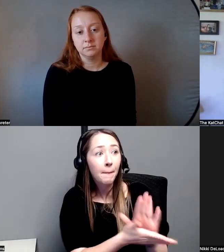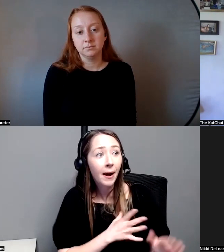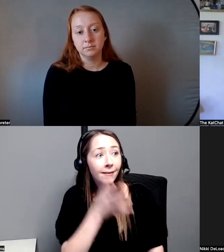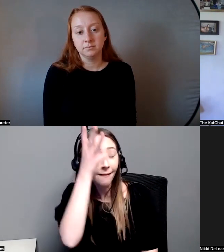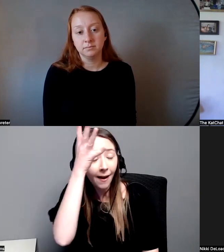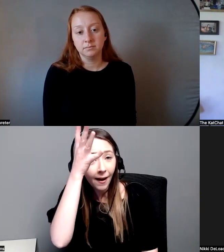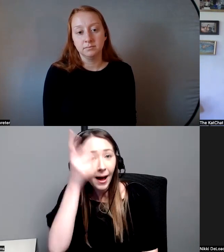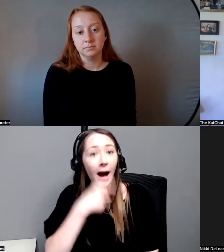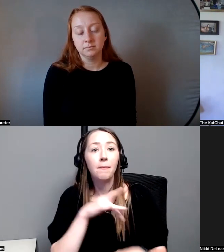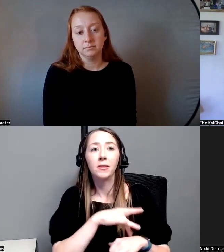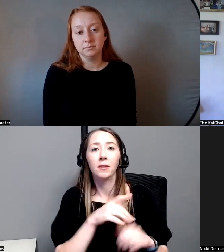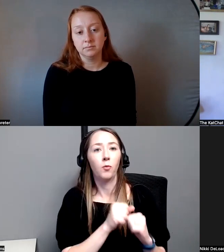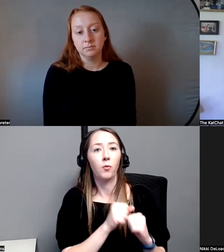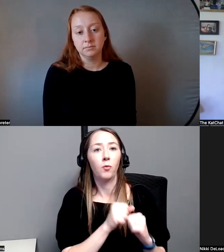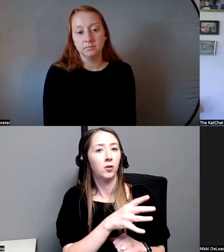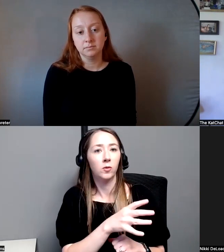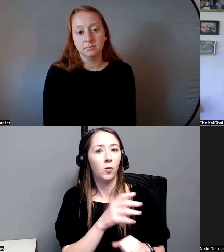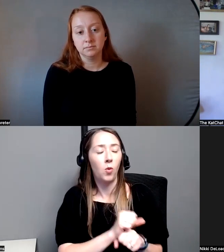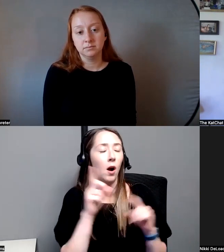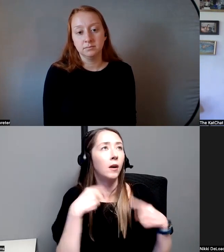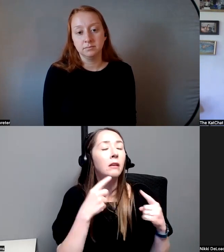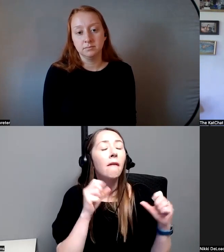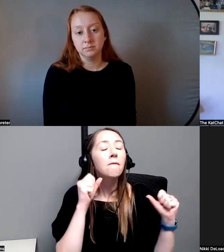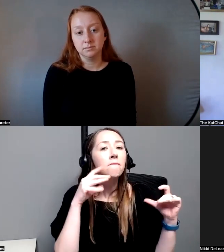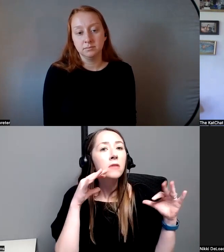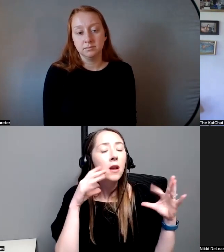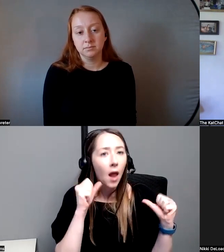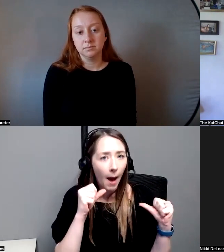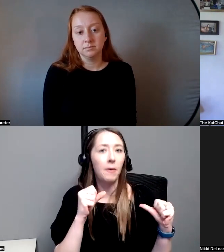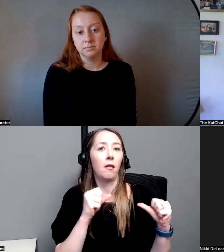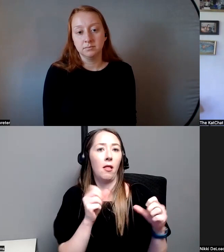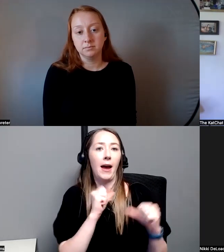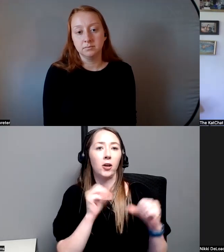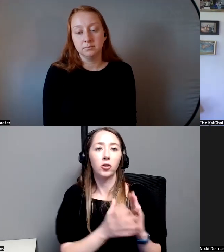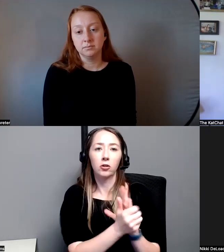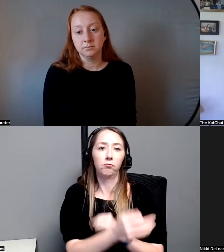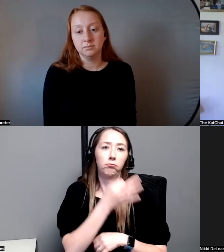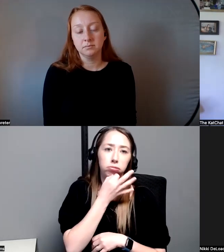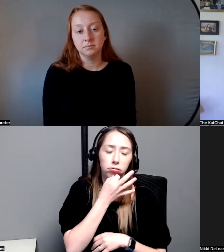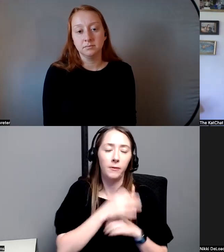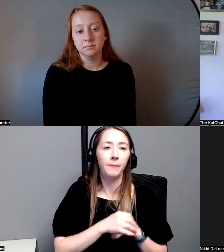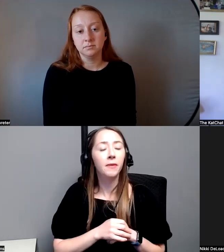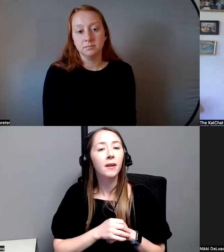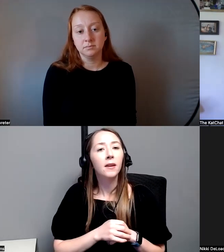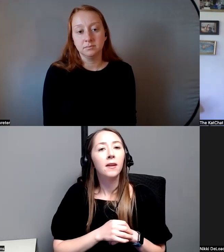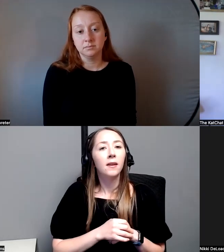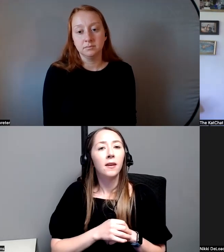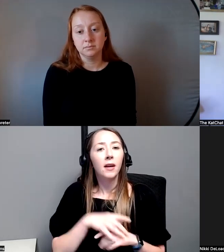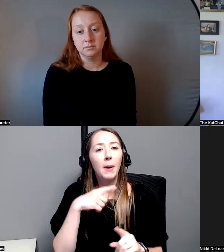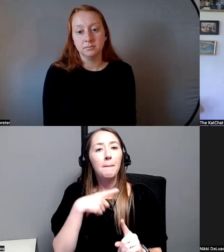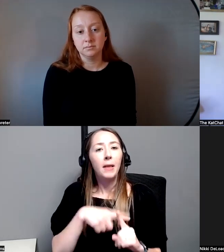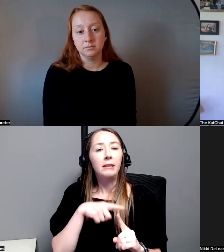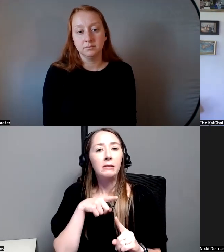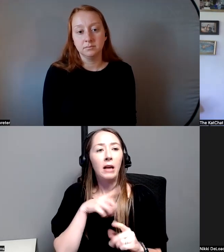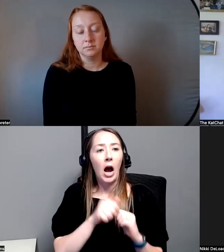been obsessed with his work. He's a phenomenal actor. And also the way that he